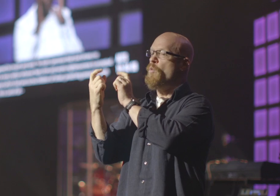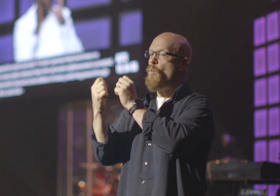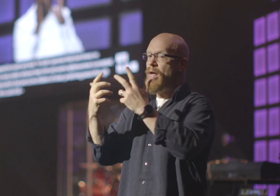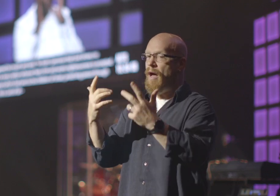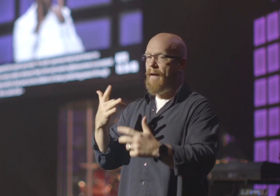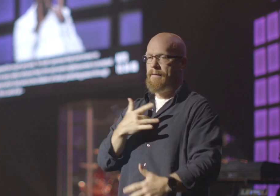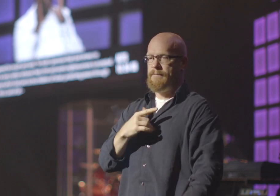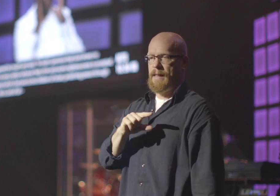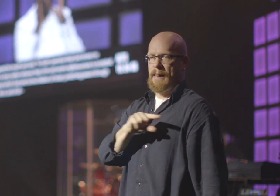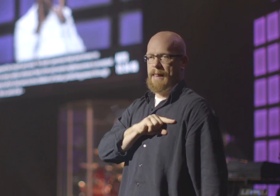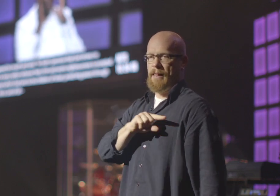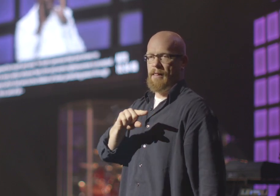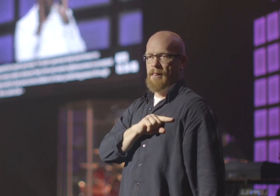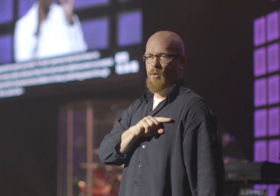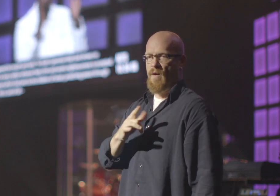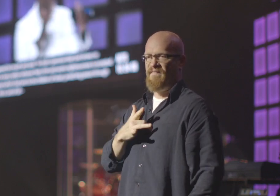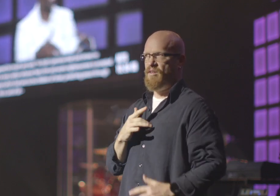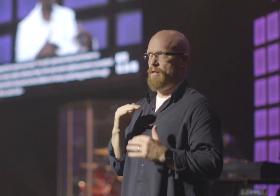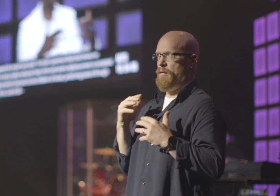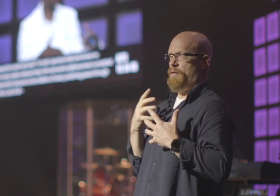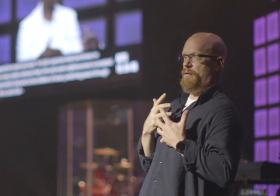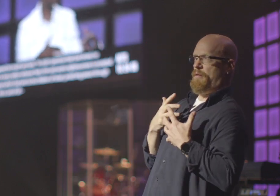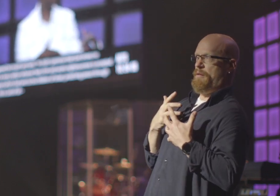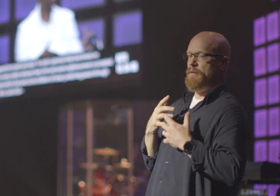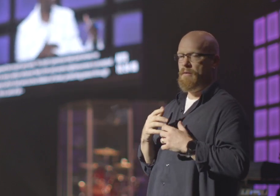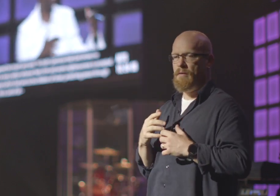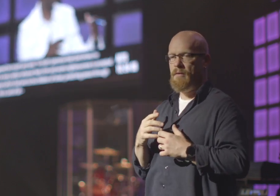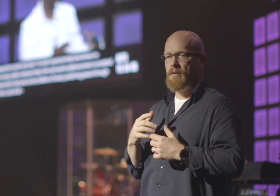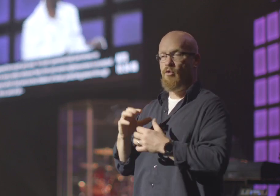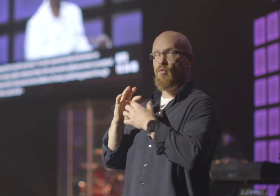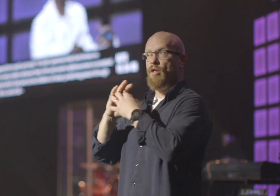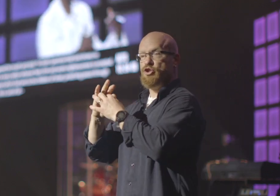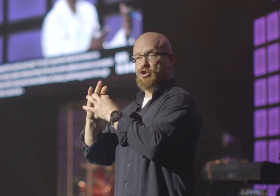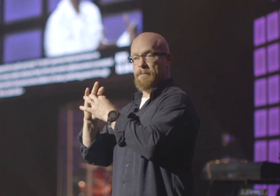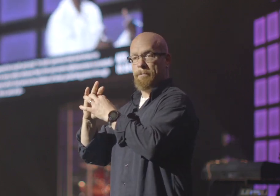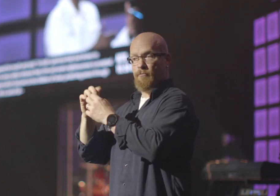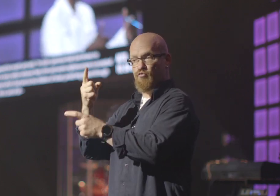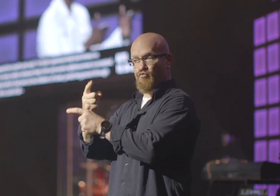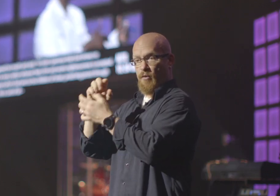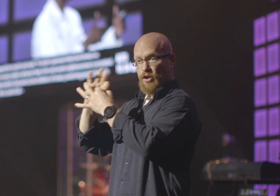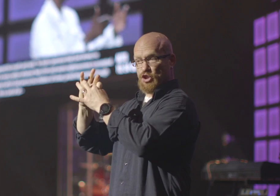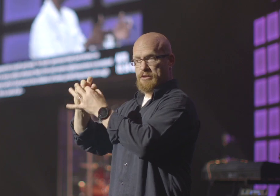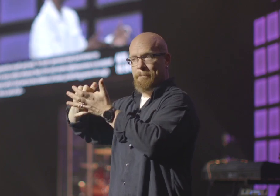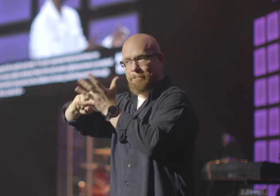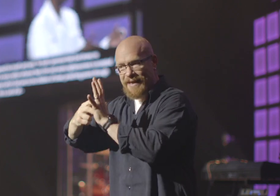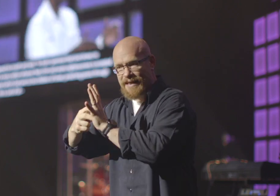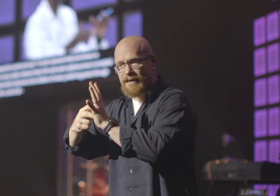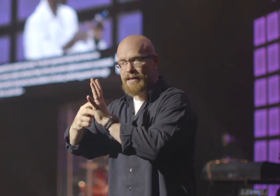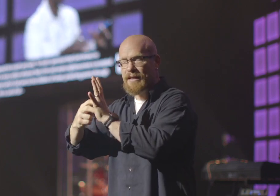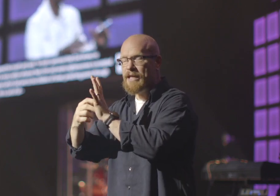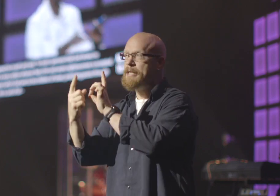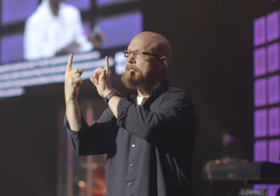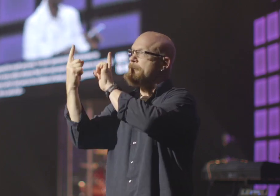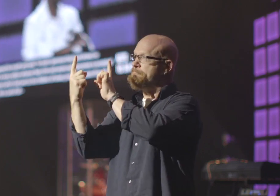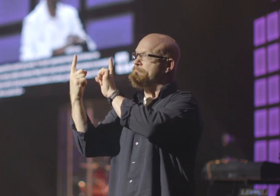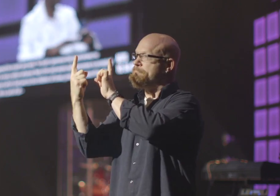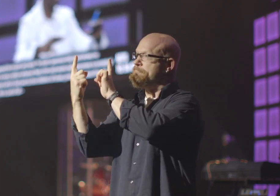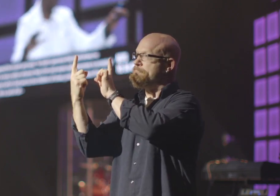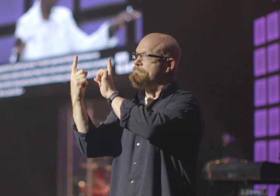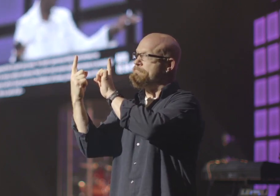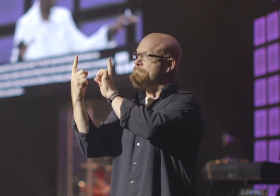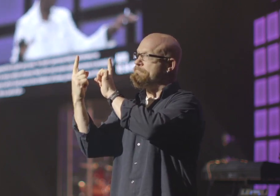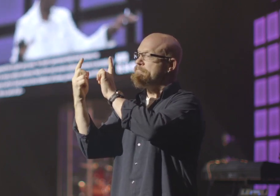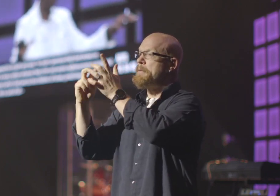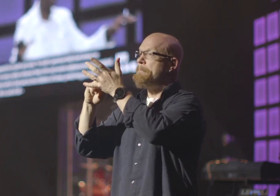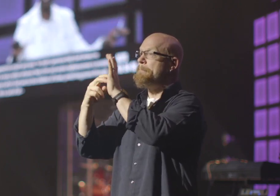guilt or inferiority. Righteousness also means the ability to stand in God's presence as if sin had